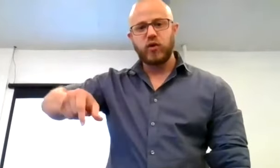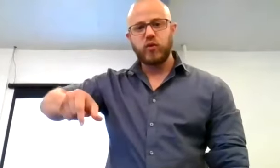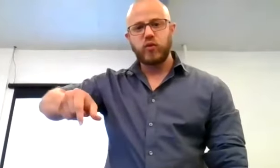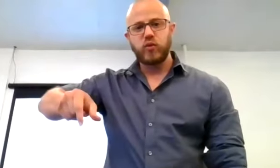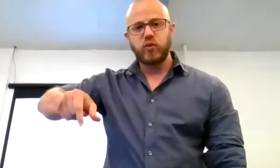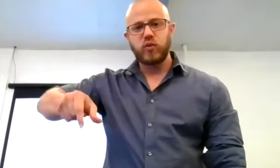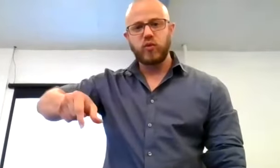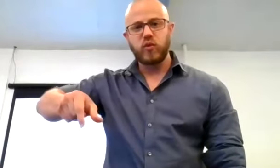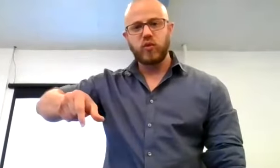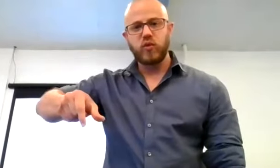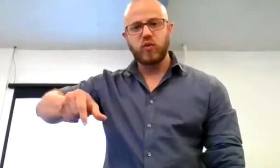And there's Q,